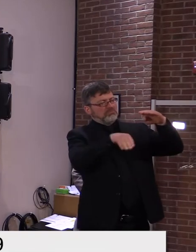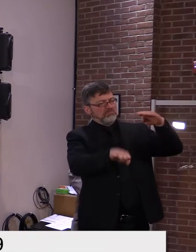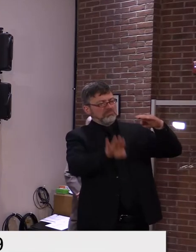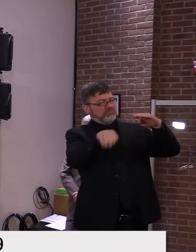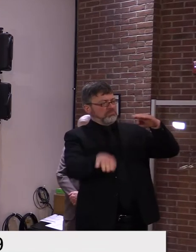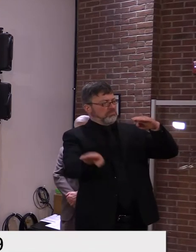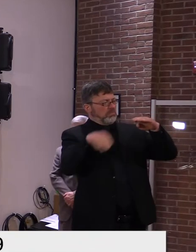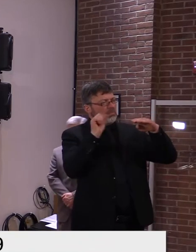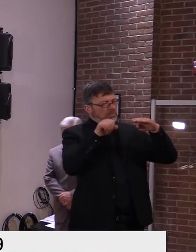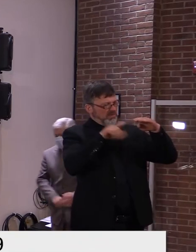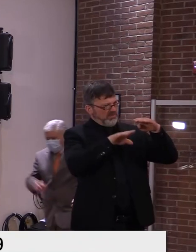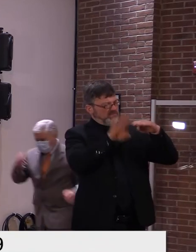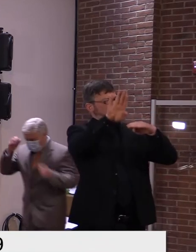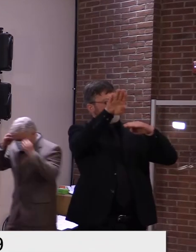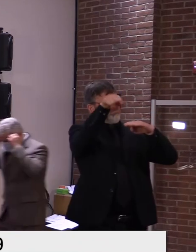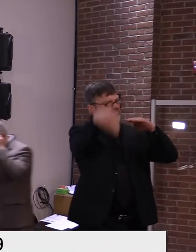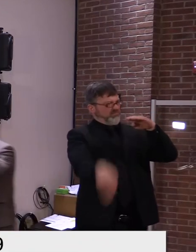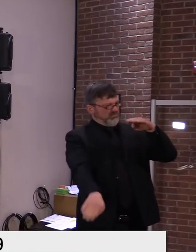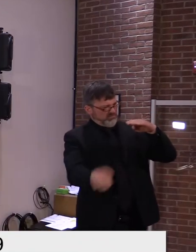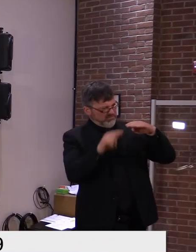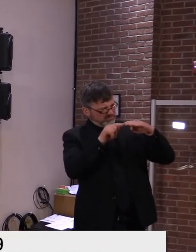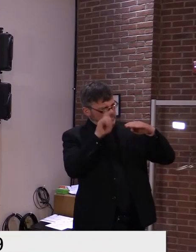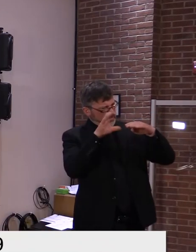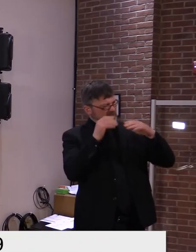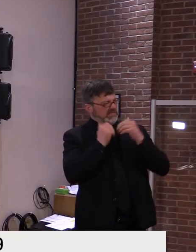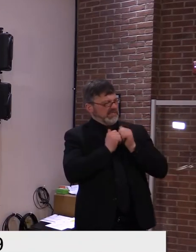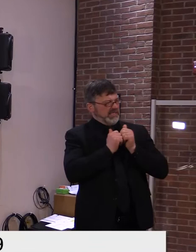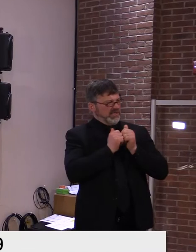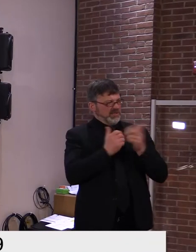with you. Secretary Smith.